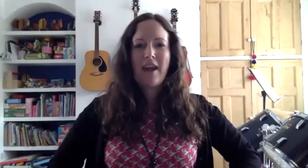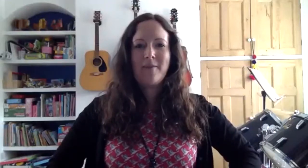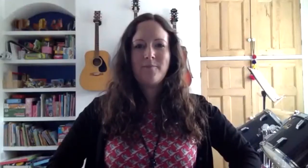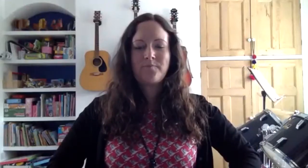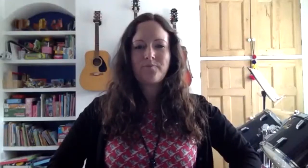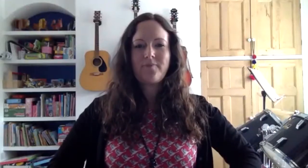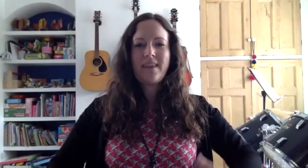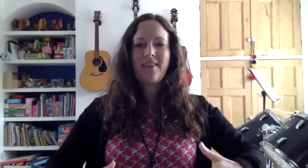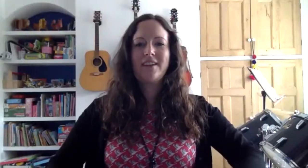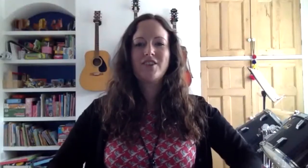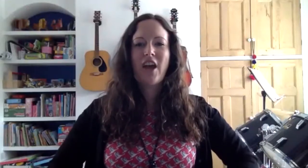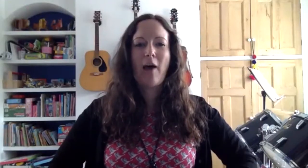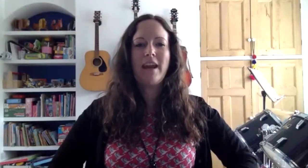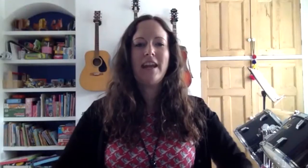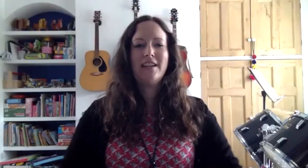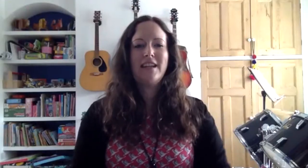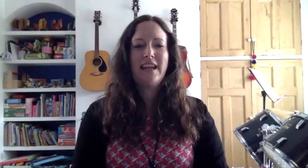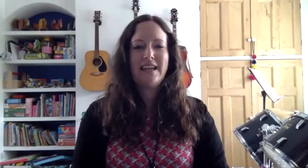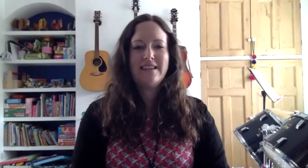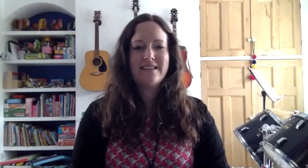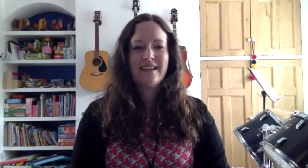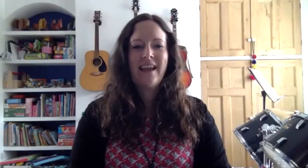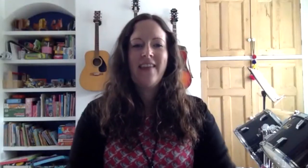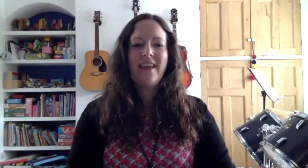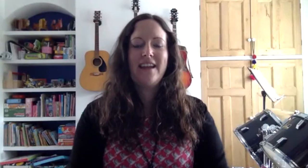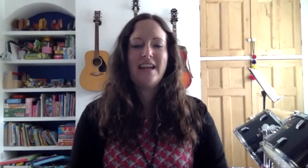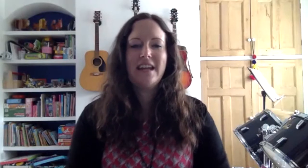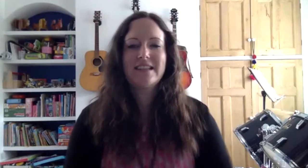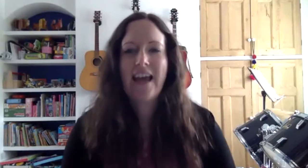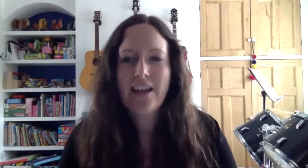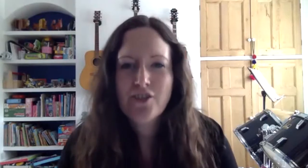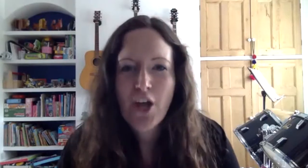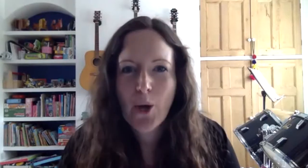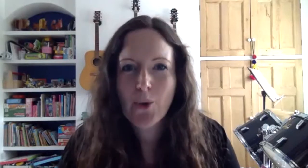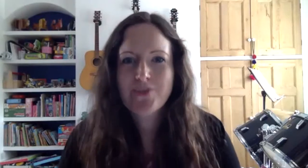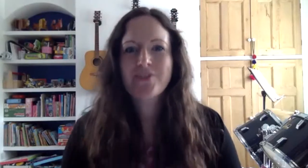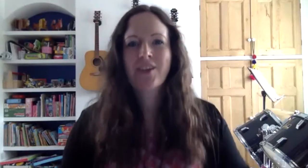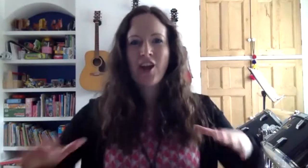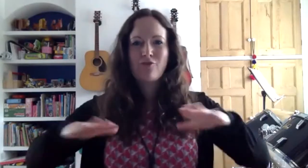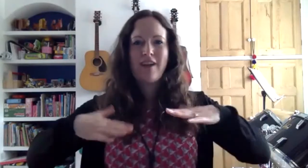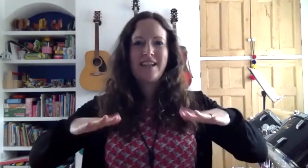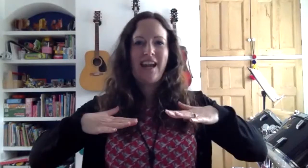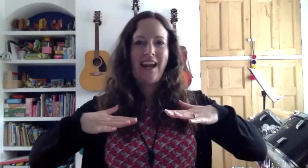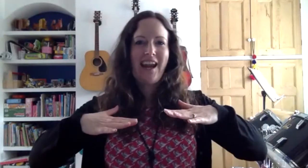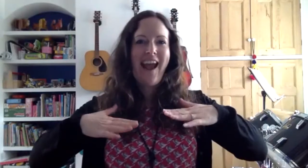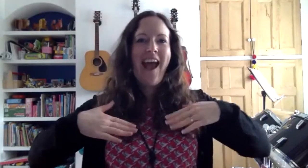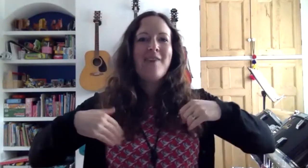tummy, then tummy, knees, then knees and toes.